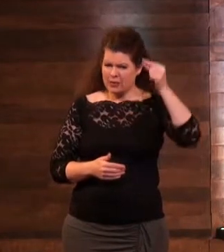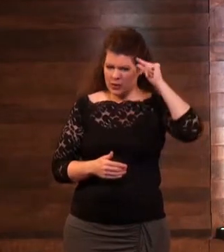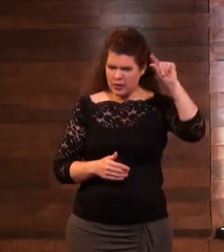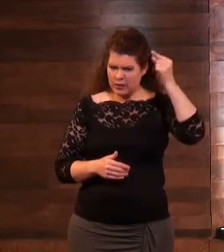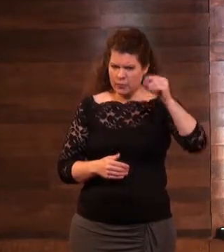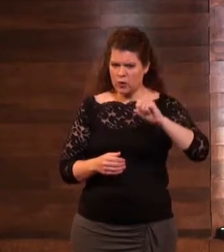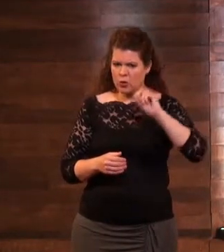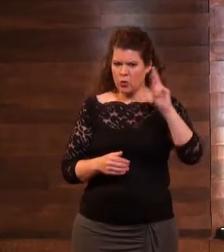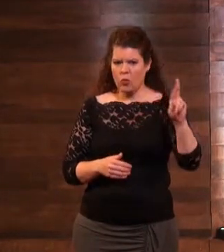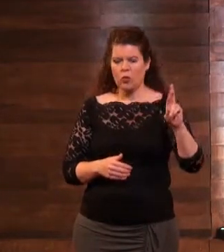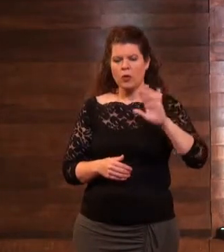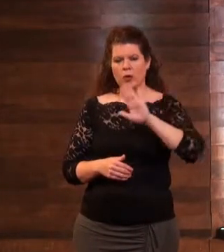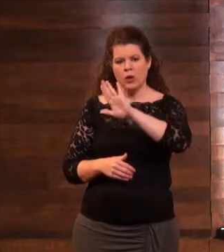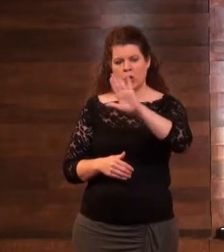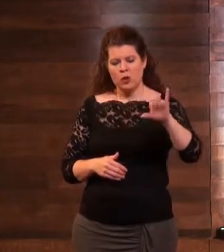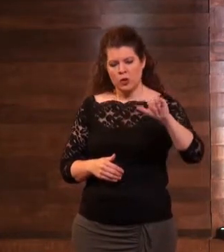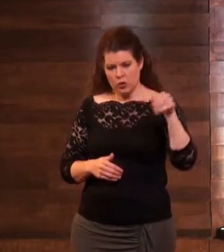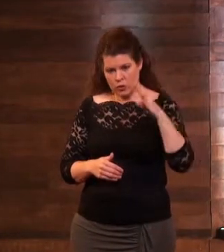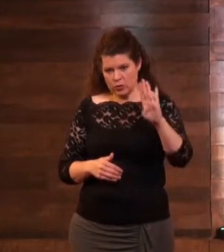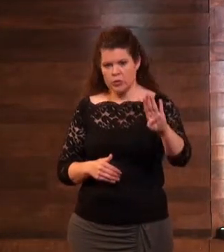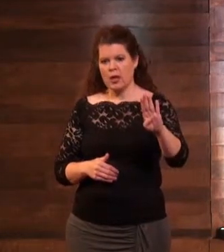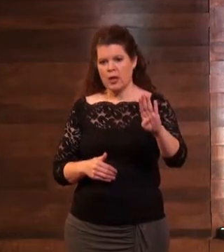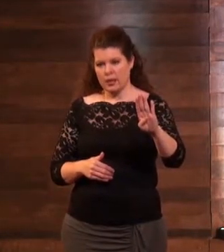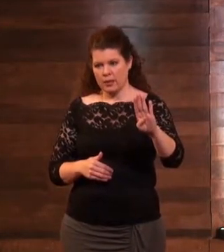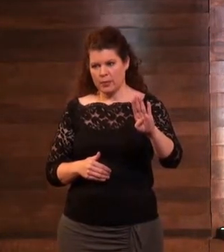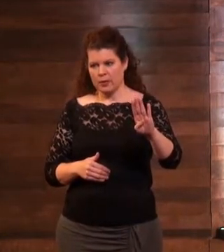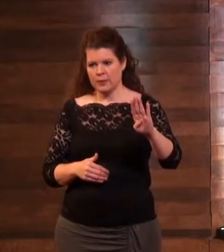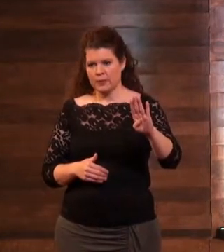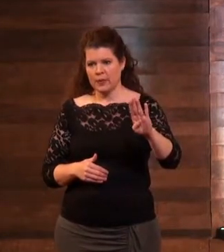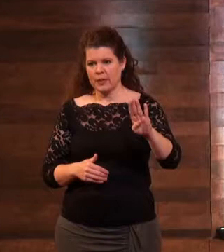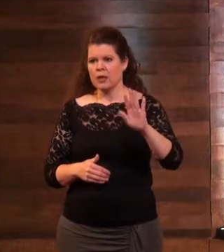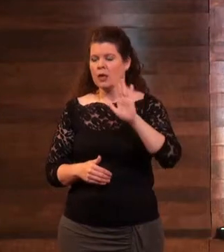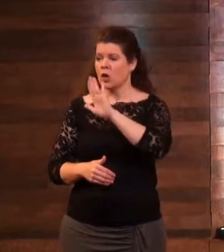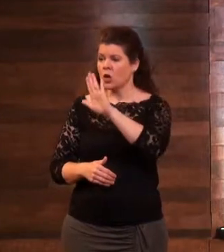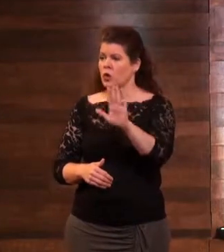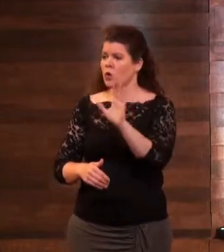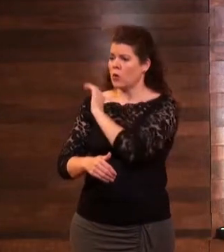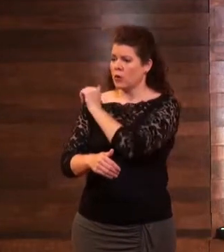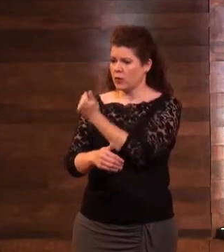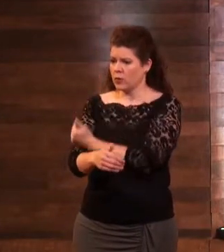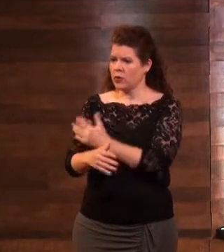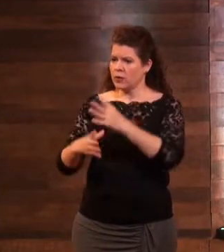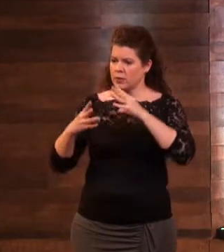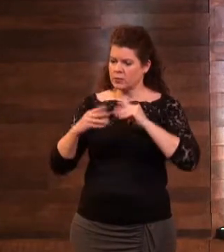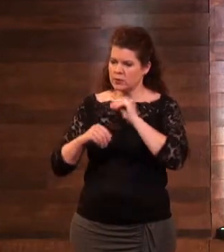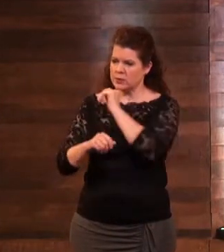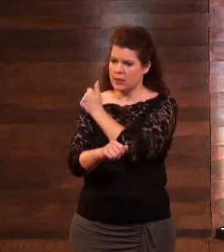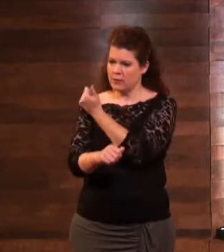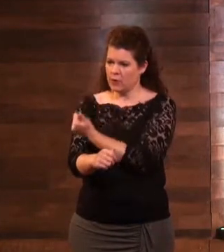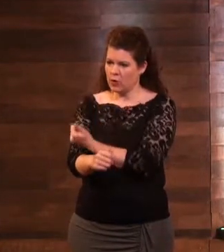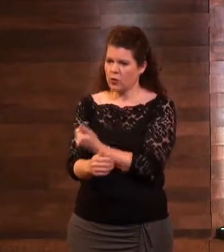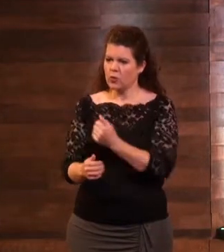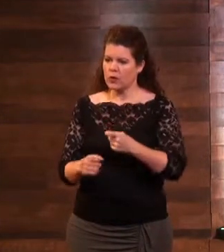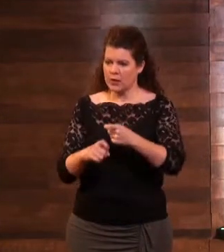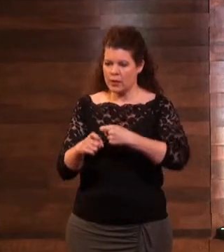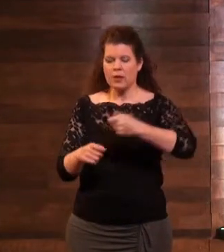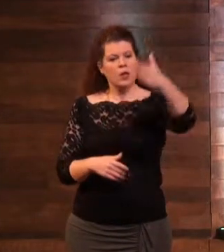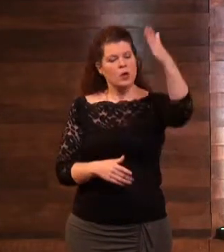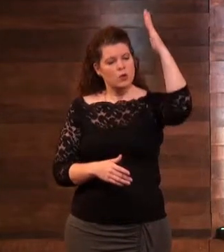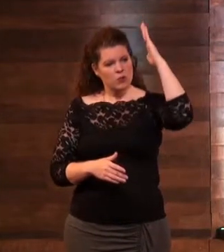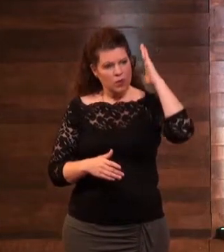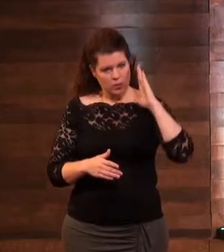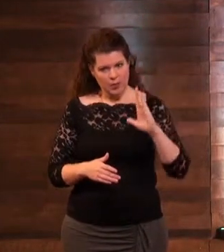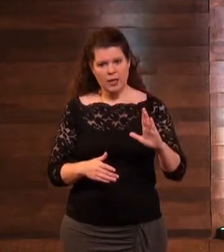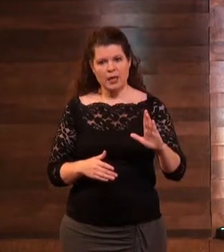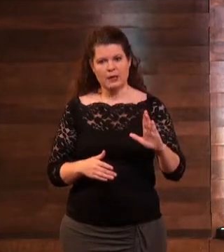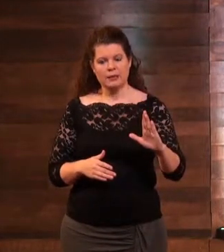context, those authorities ultimately get their authority from God. Whether they know it or accept it or even believe